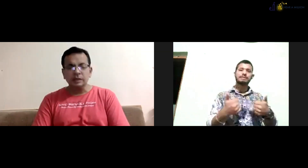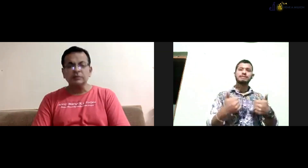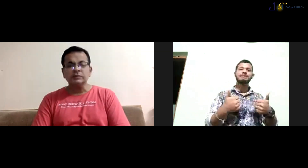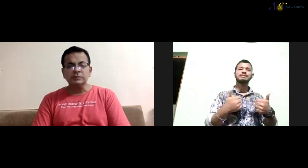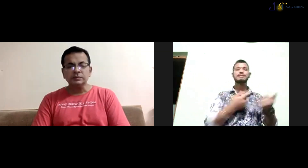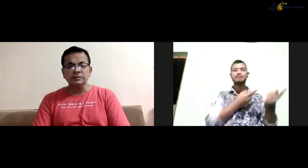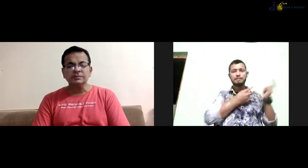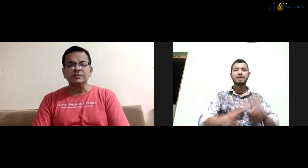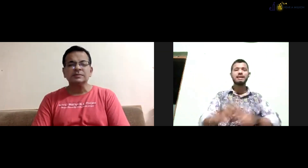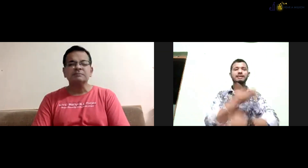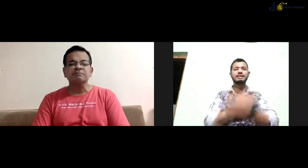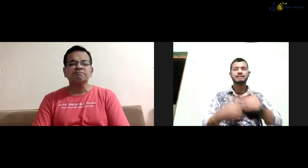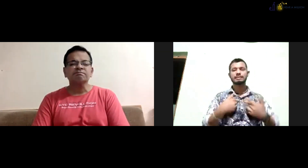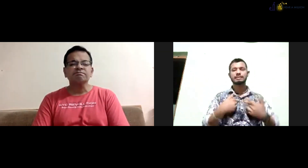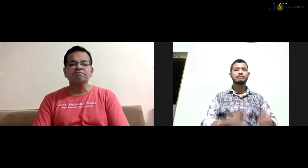faced challenges.